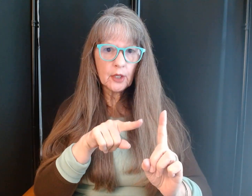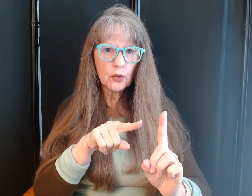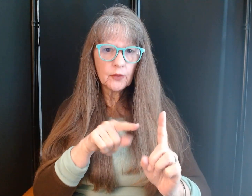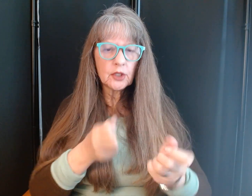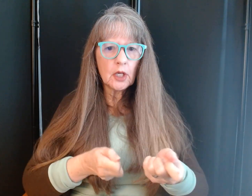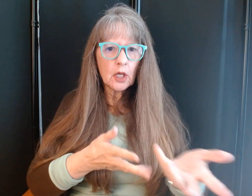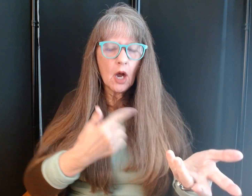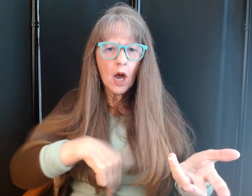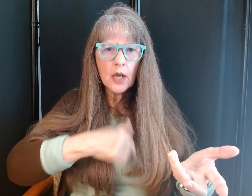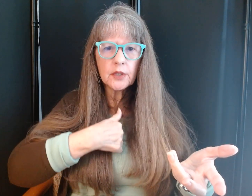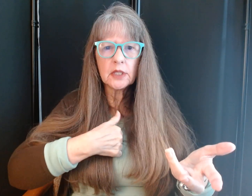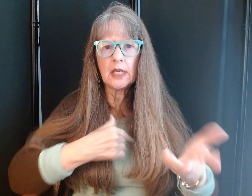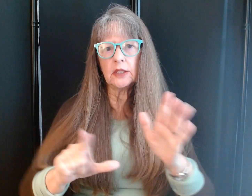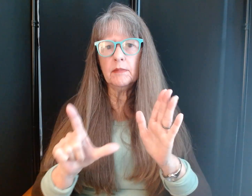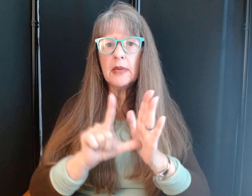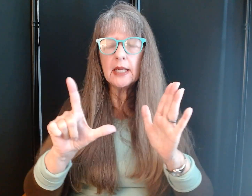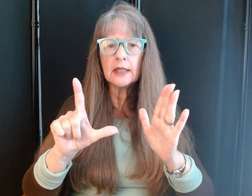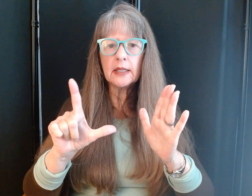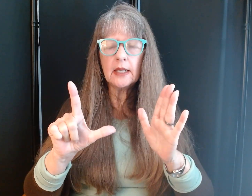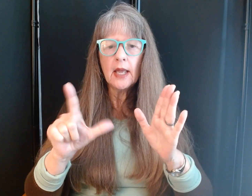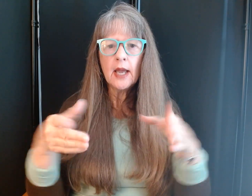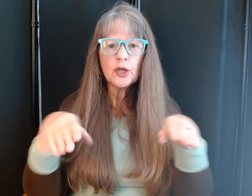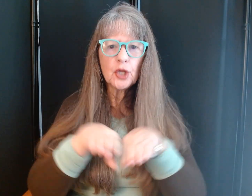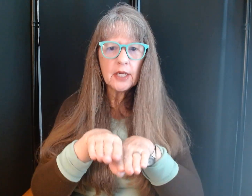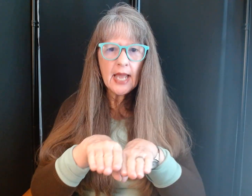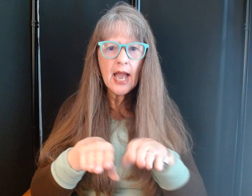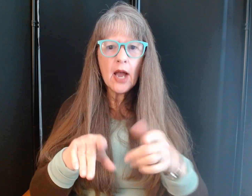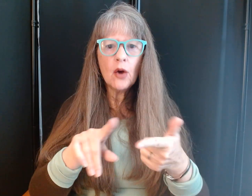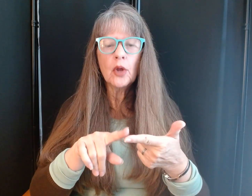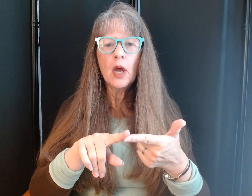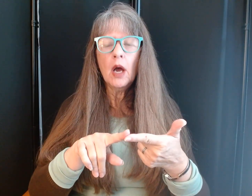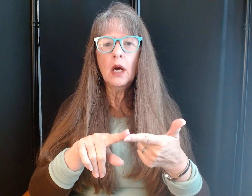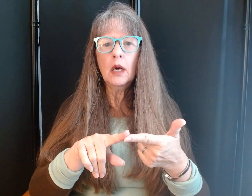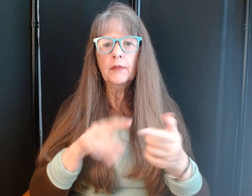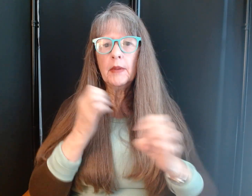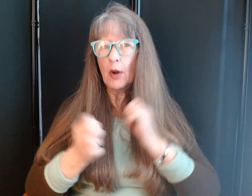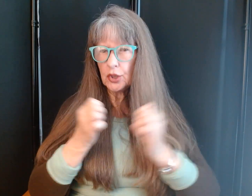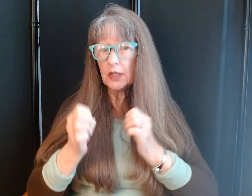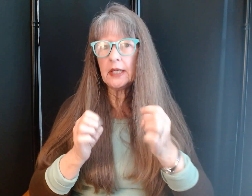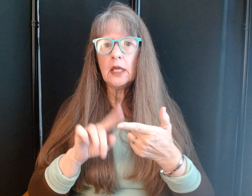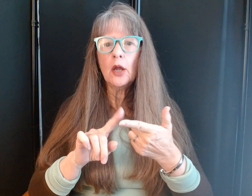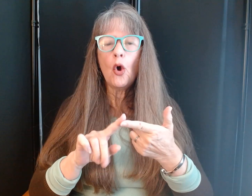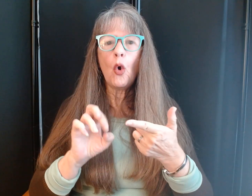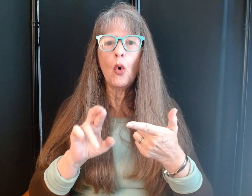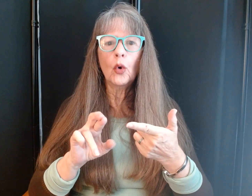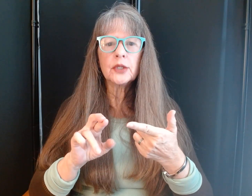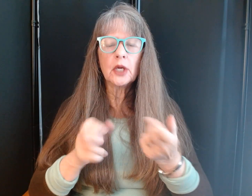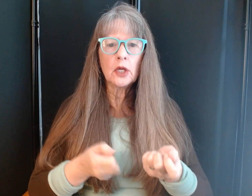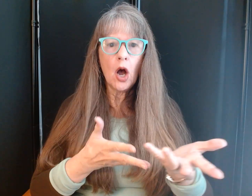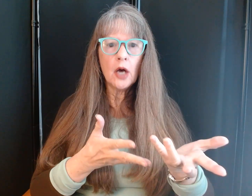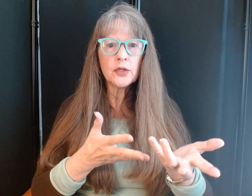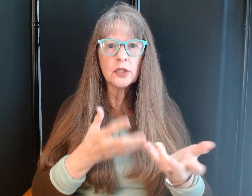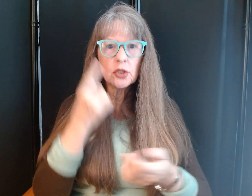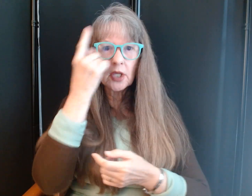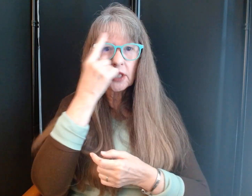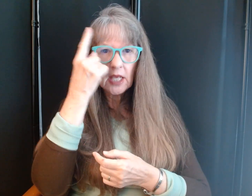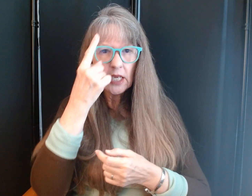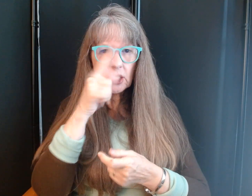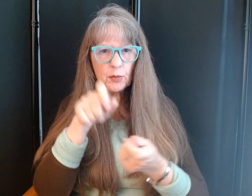trigger that's going to cause us like to immediately shut down emotionally, or it's going to cause us to think a